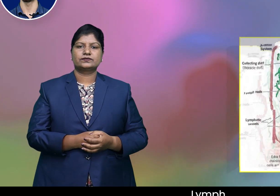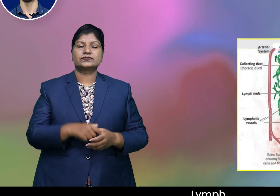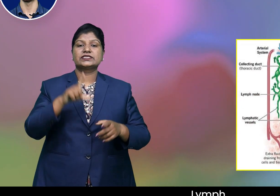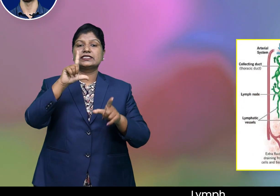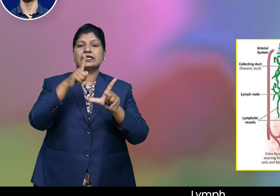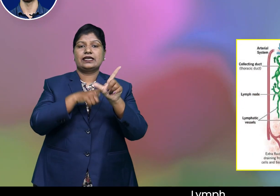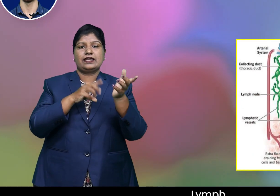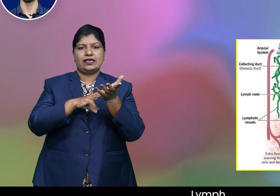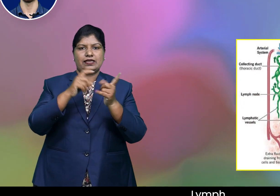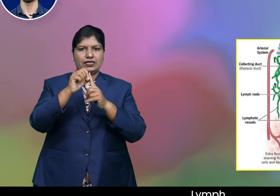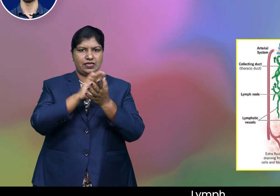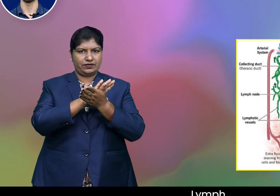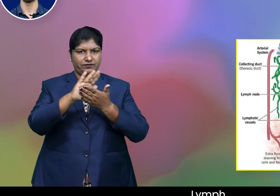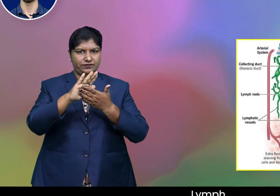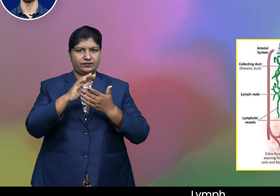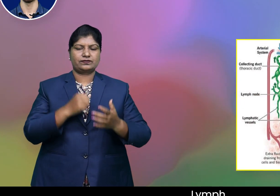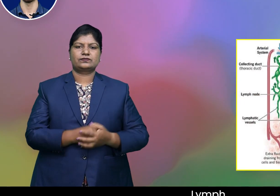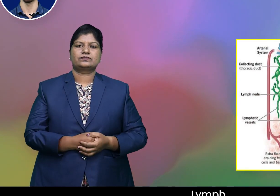Lymph.